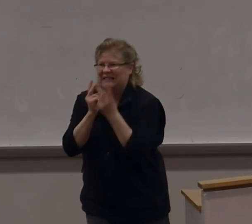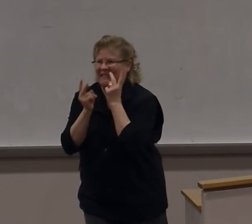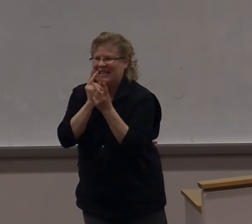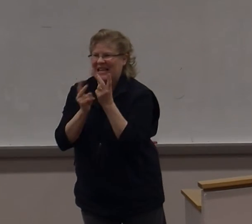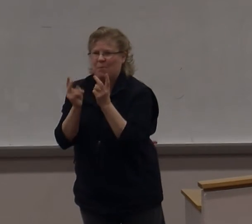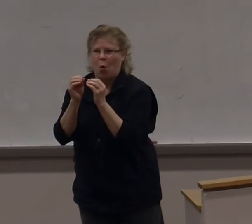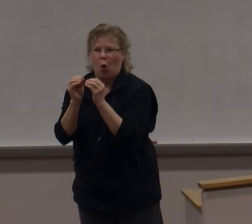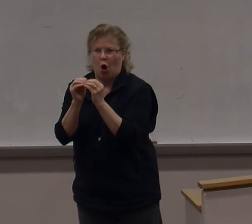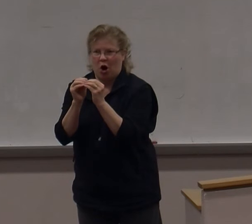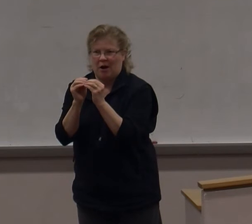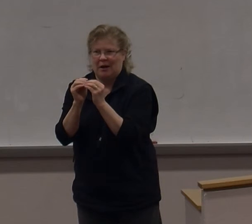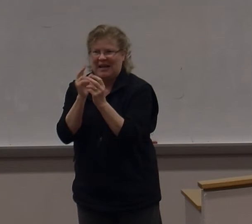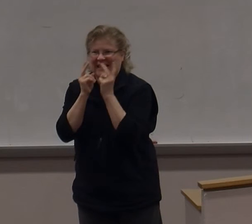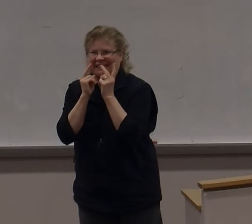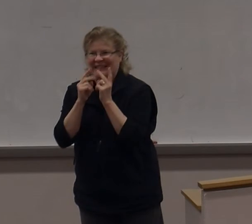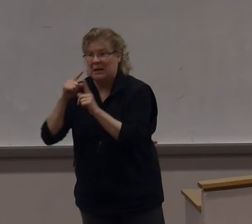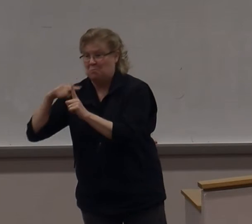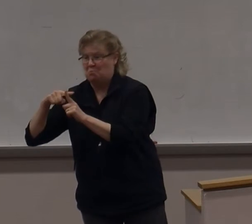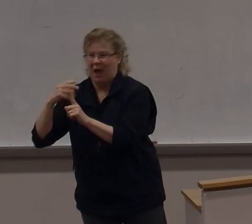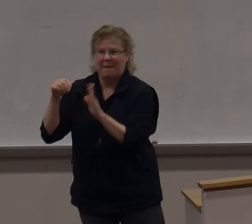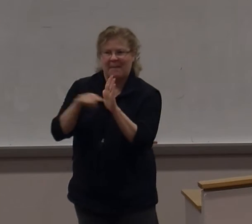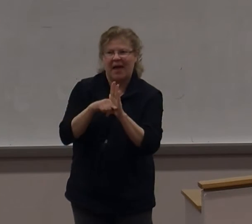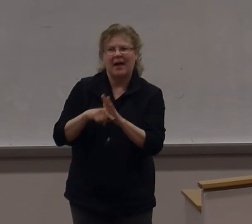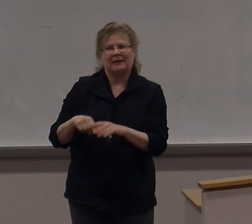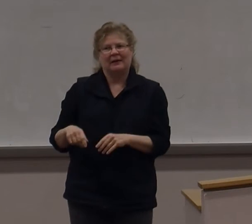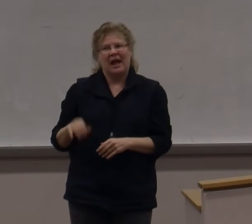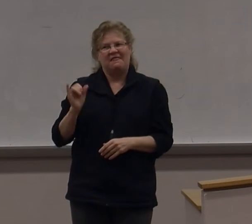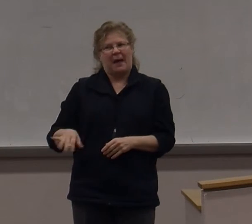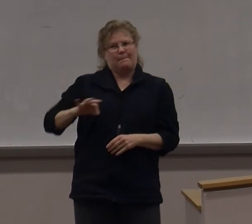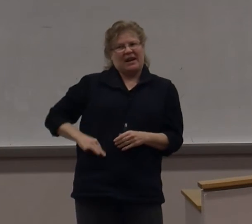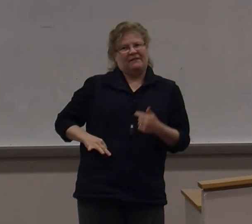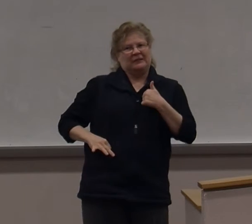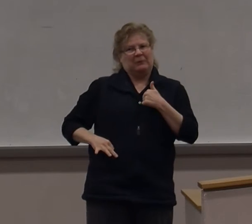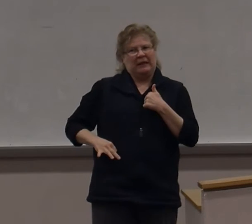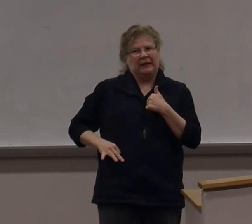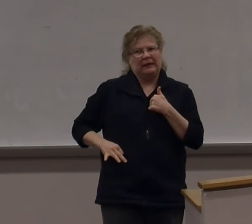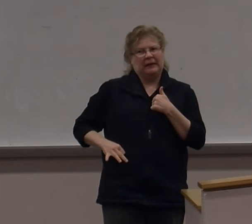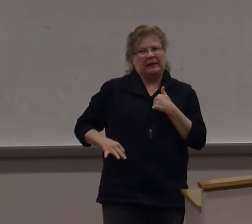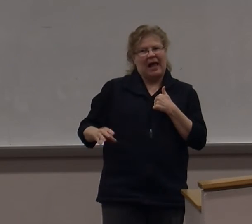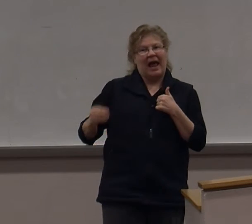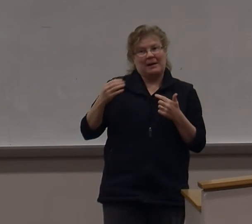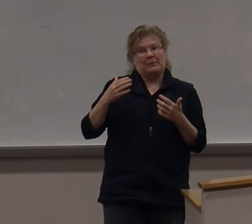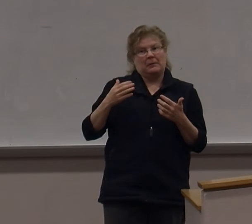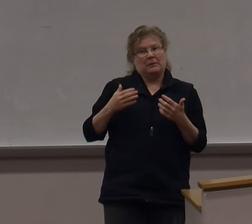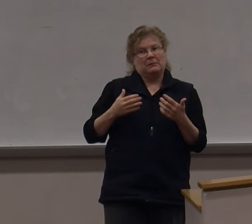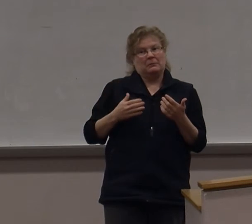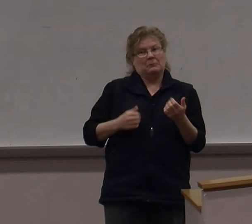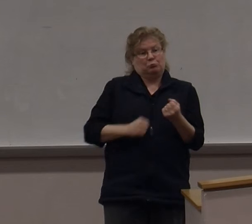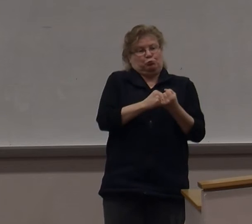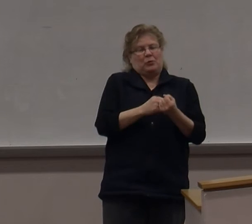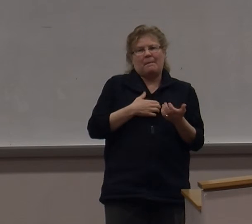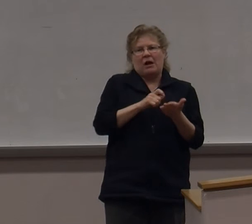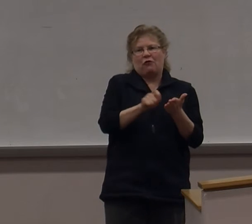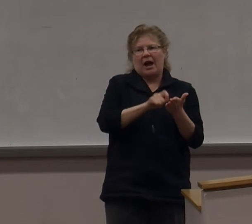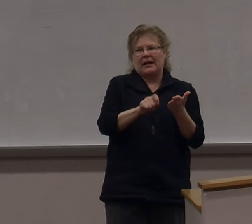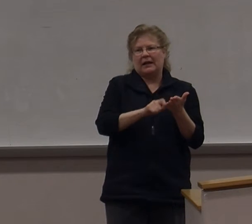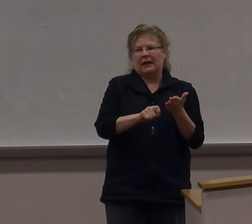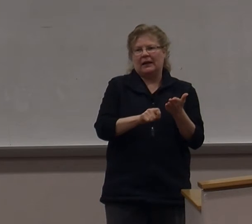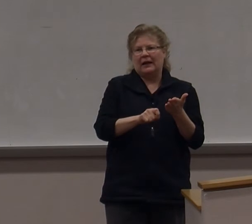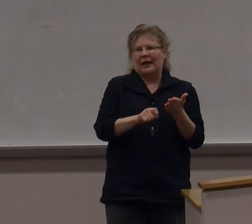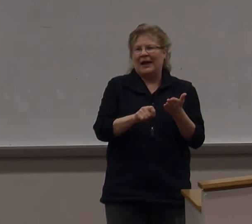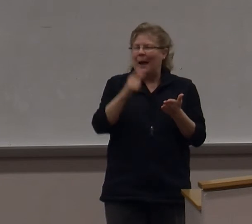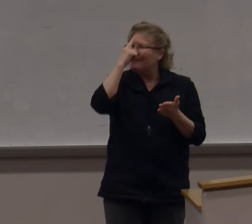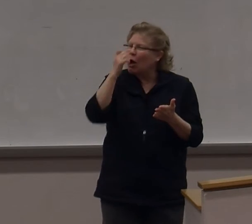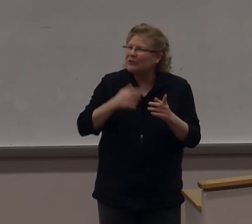know, I feel like that is to my benefit. And then in the end, I'm trying to render, as I mentioned